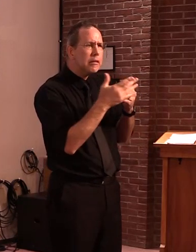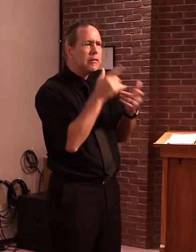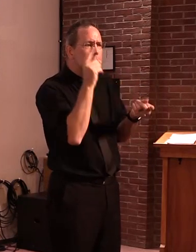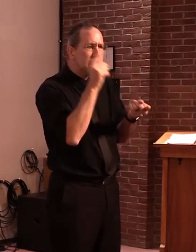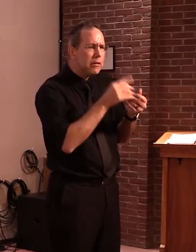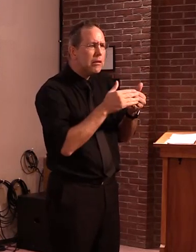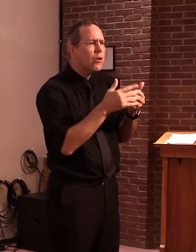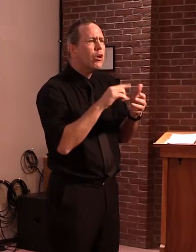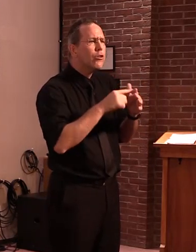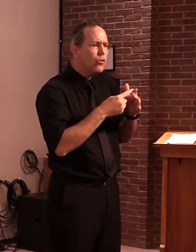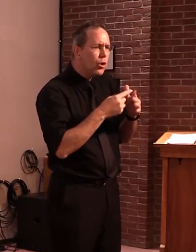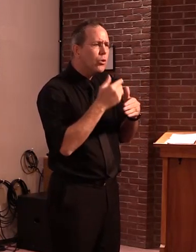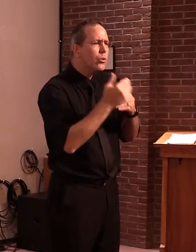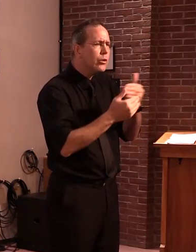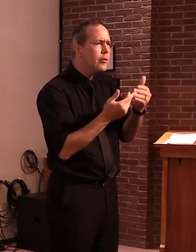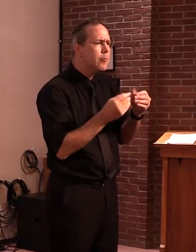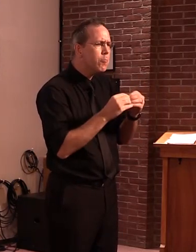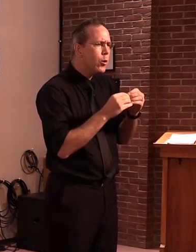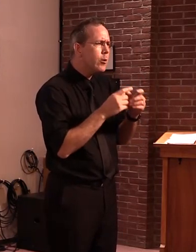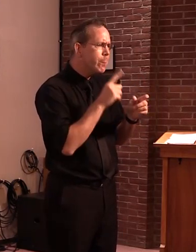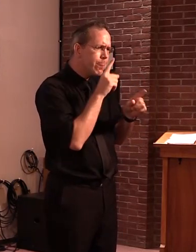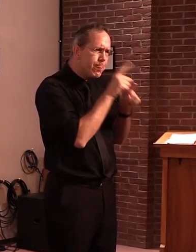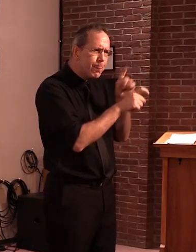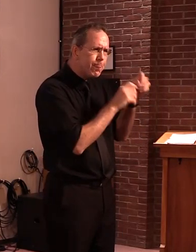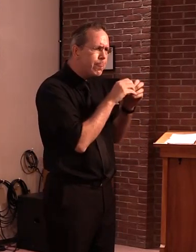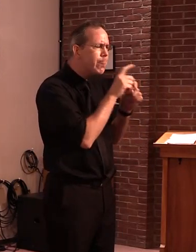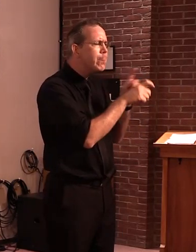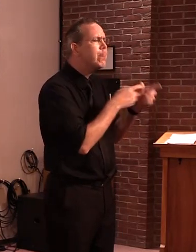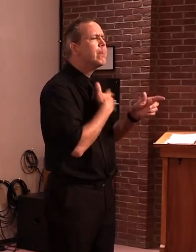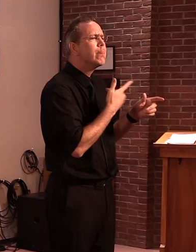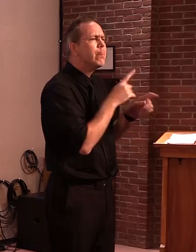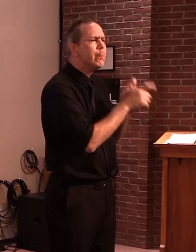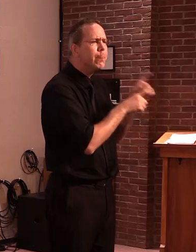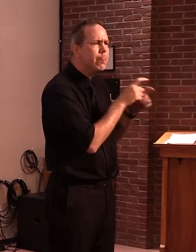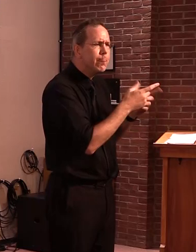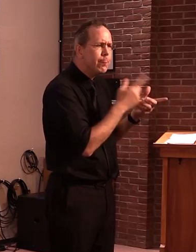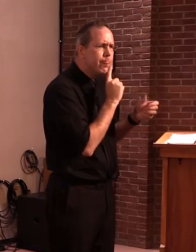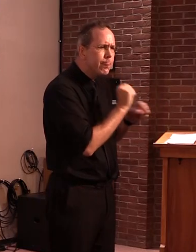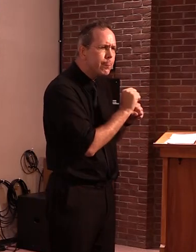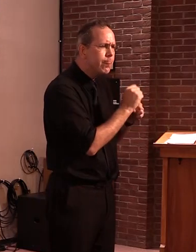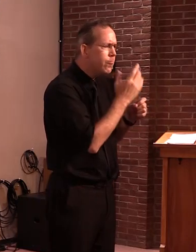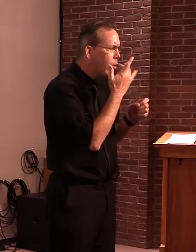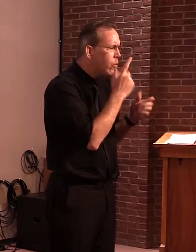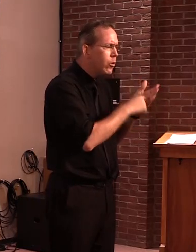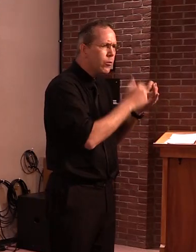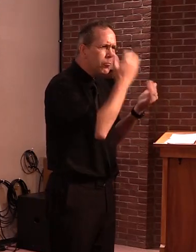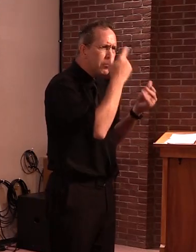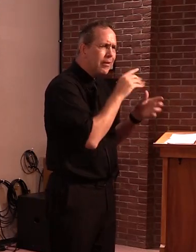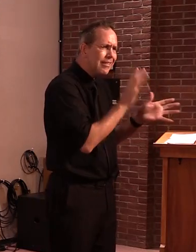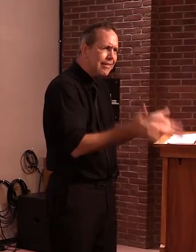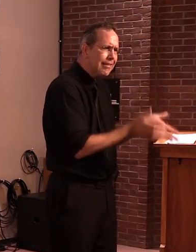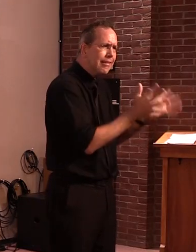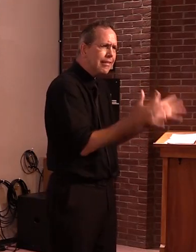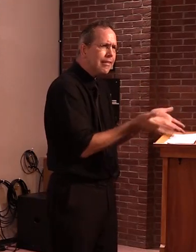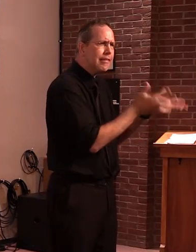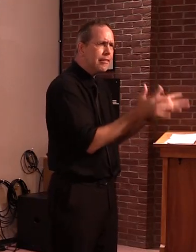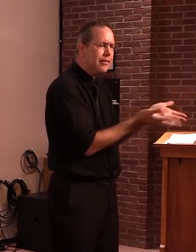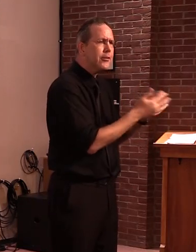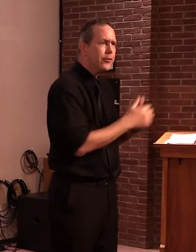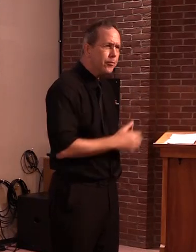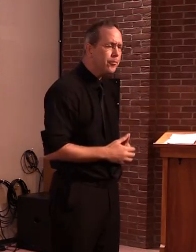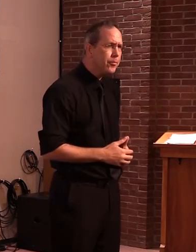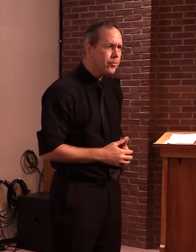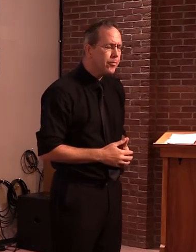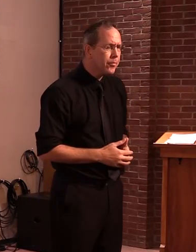questions and guidelines as we move forward. So these are questions and procedures that we